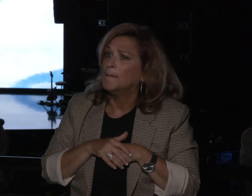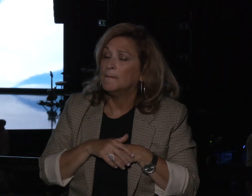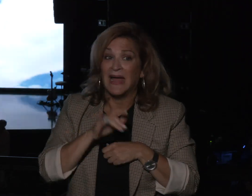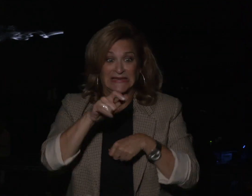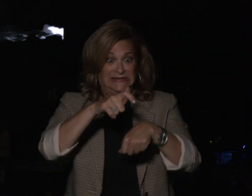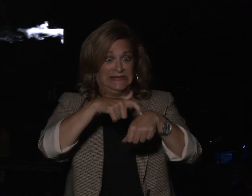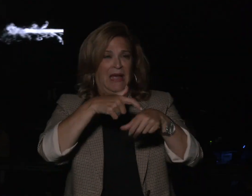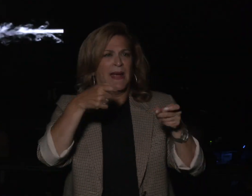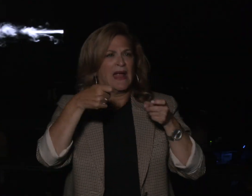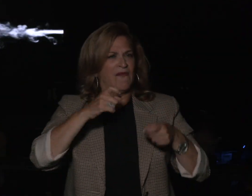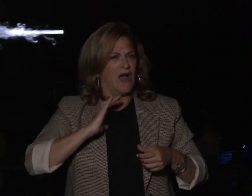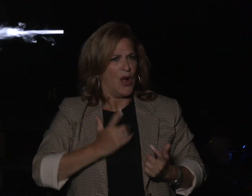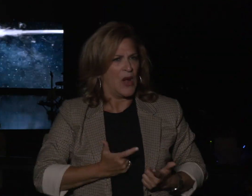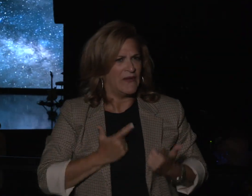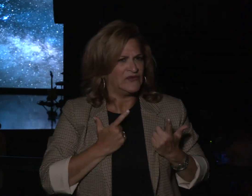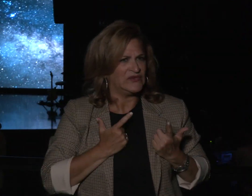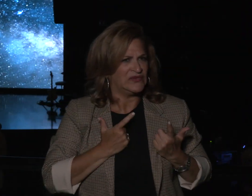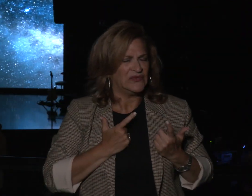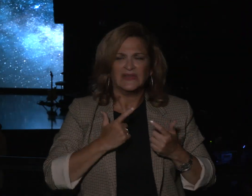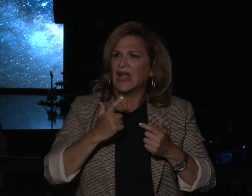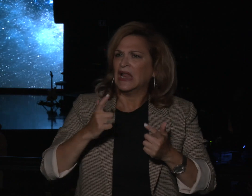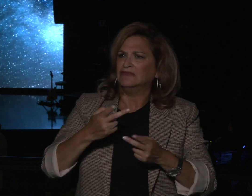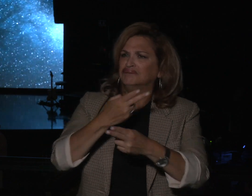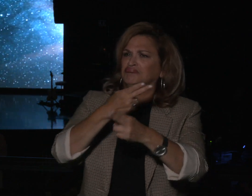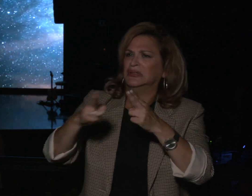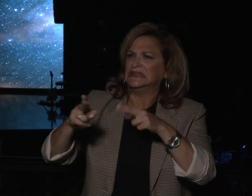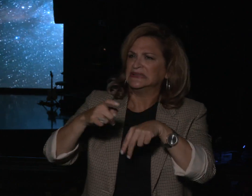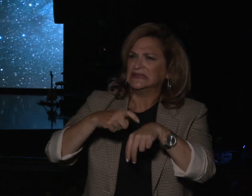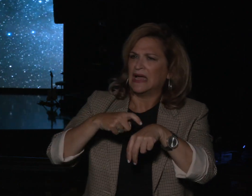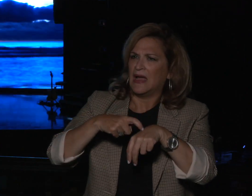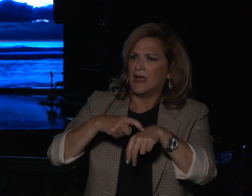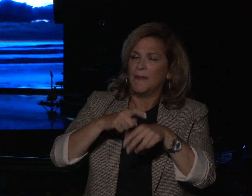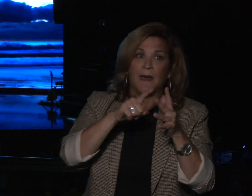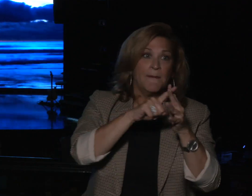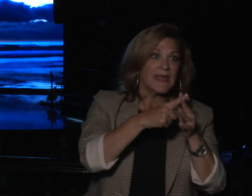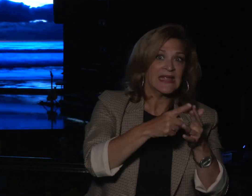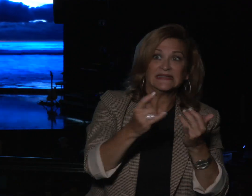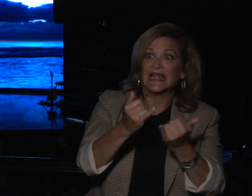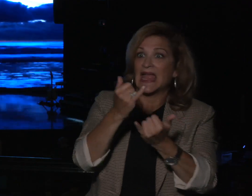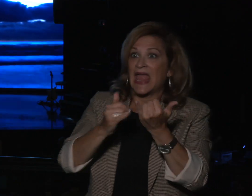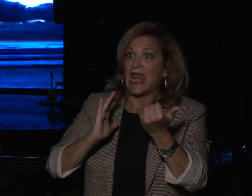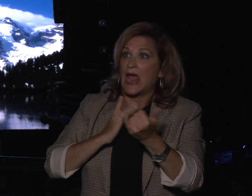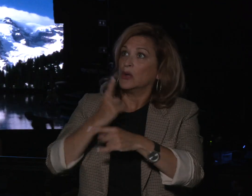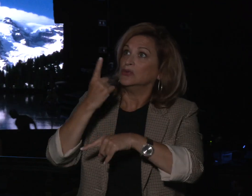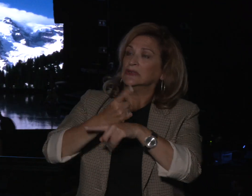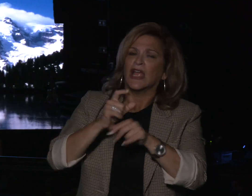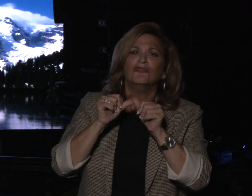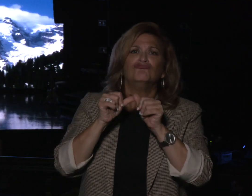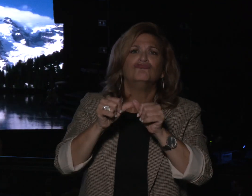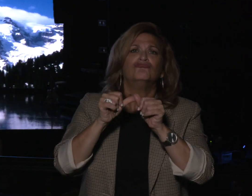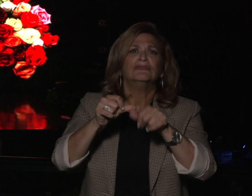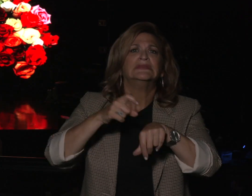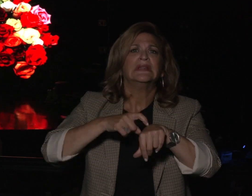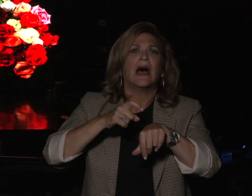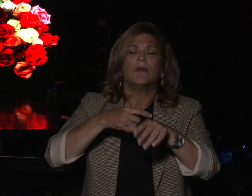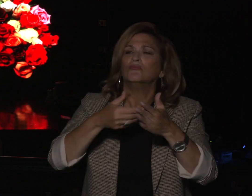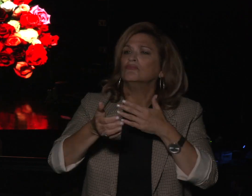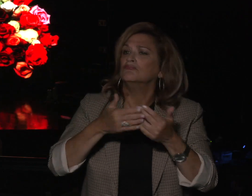our lives. It is a vapor. It begins and ends our day. It goes on no matter how we feel or what we